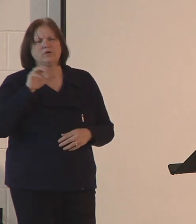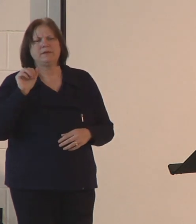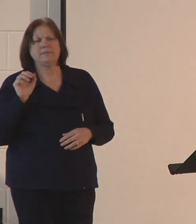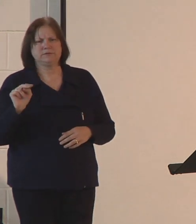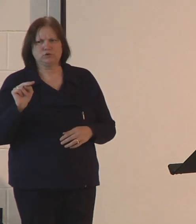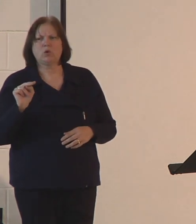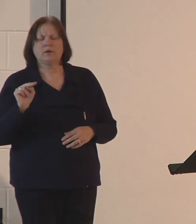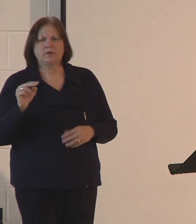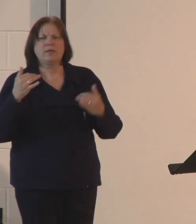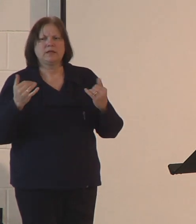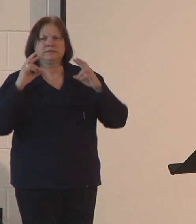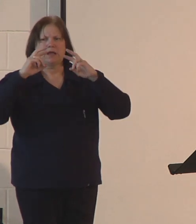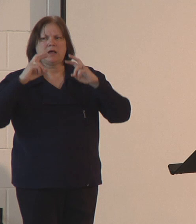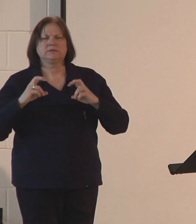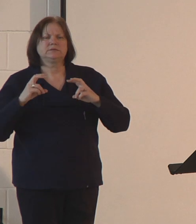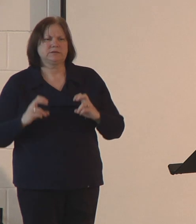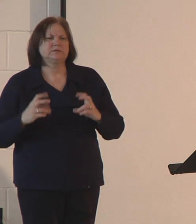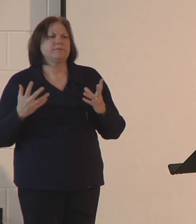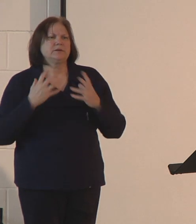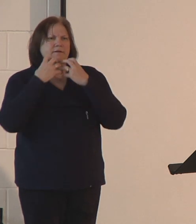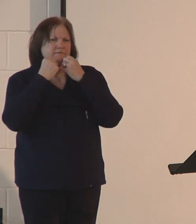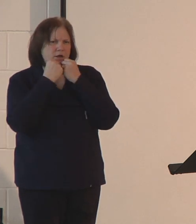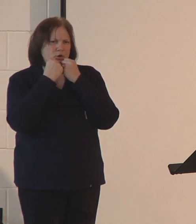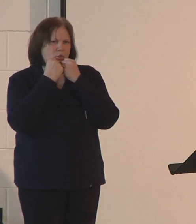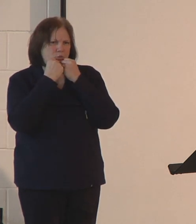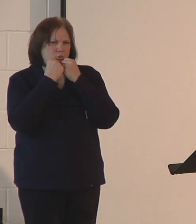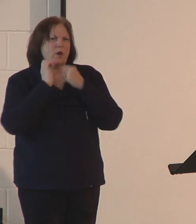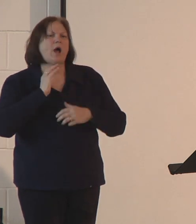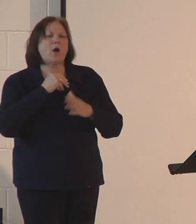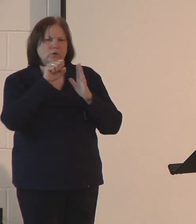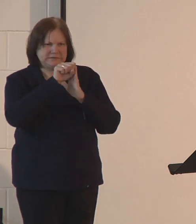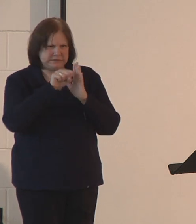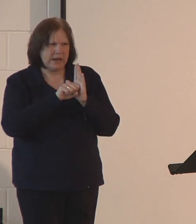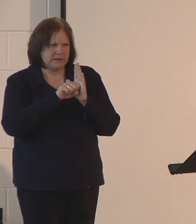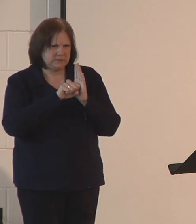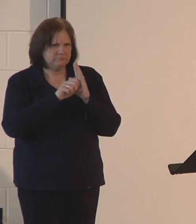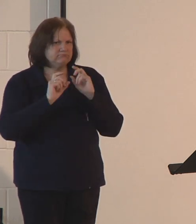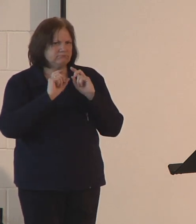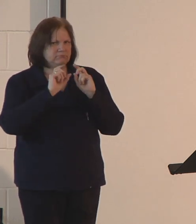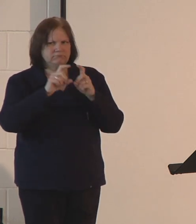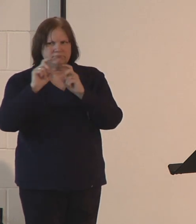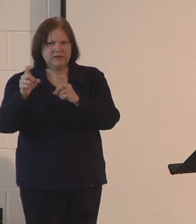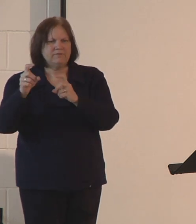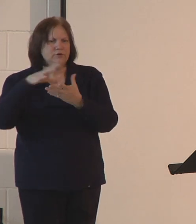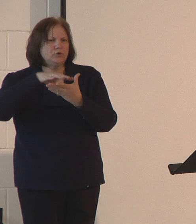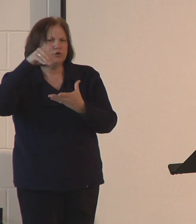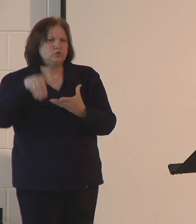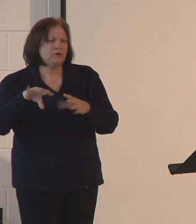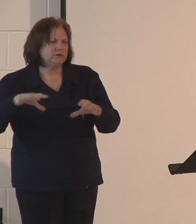Minnesota to have this assessment value in our state and giving to our students.